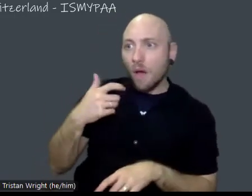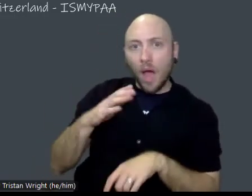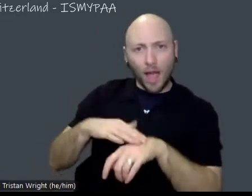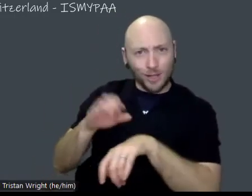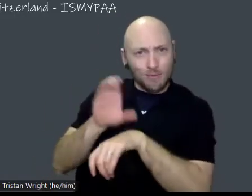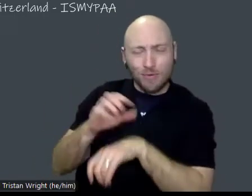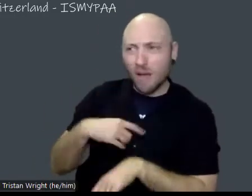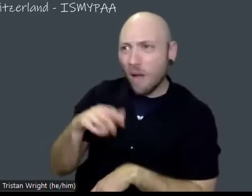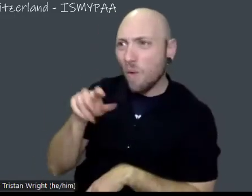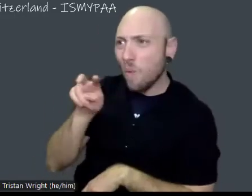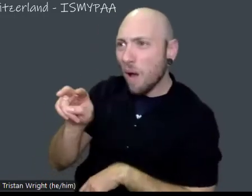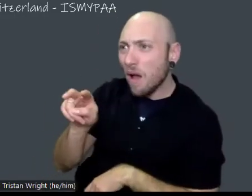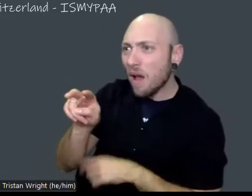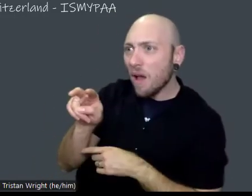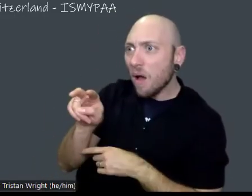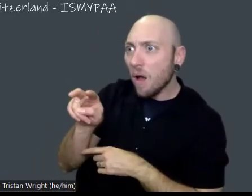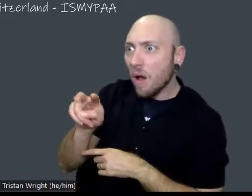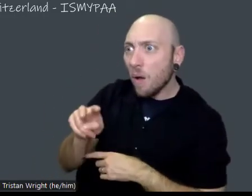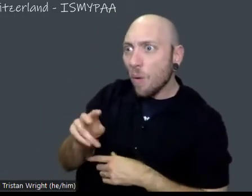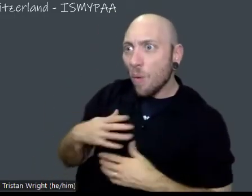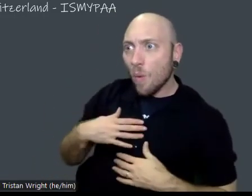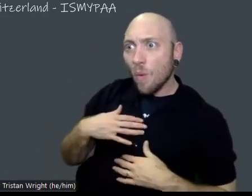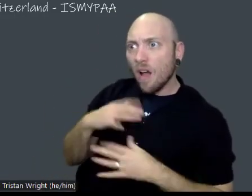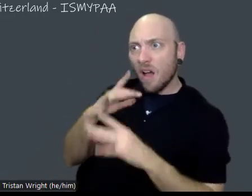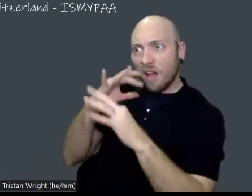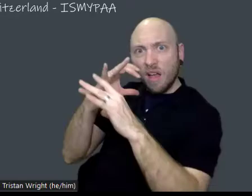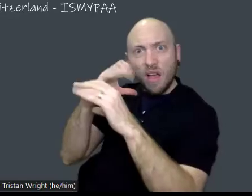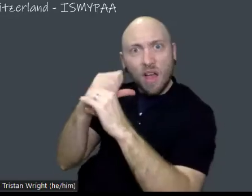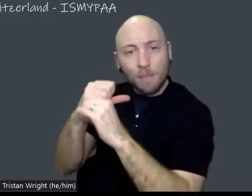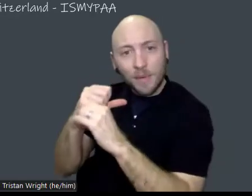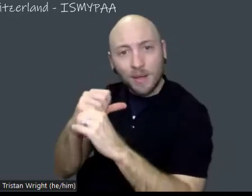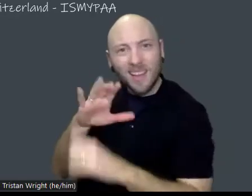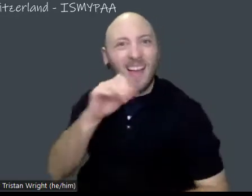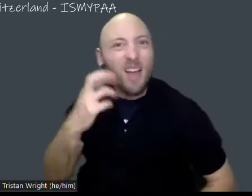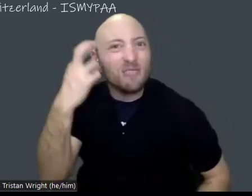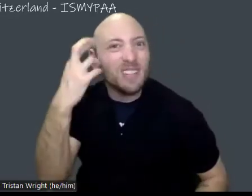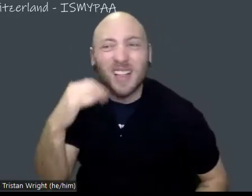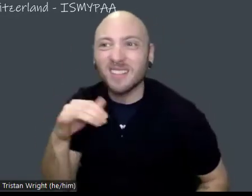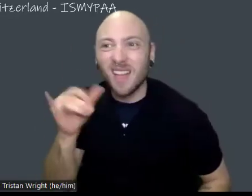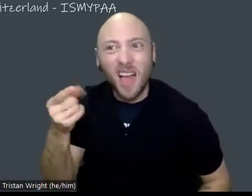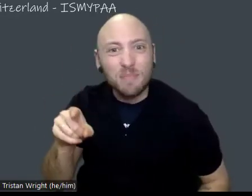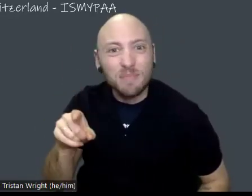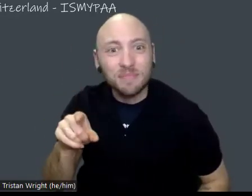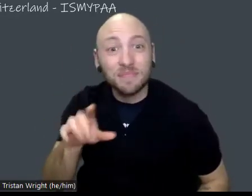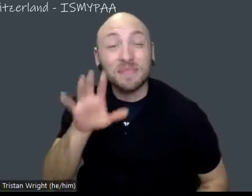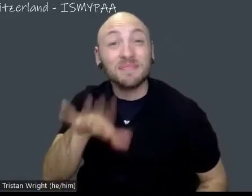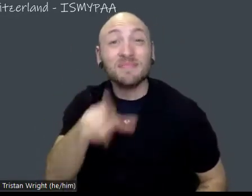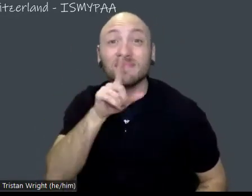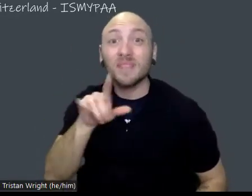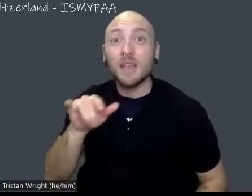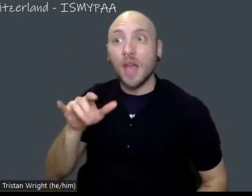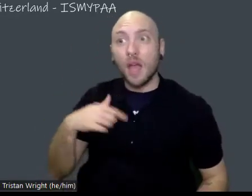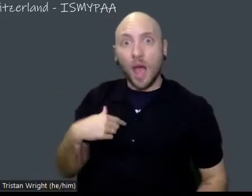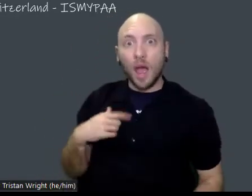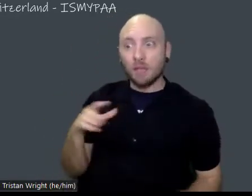computer without realizing that immediately. And that's exactly the help I looked